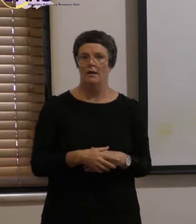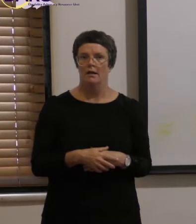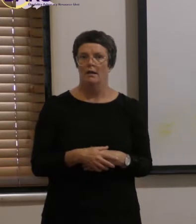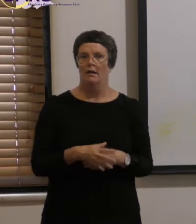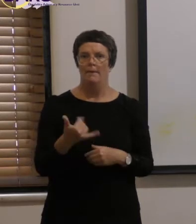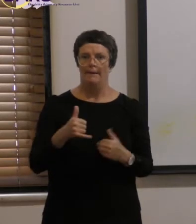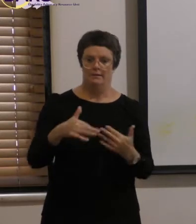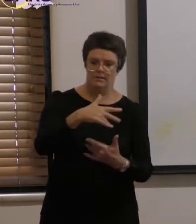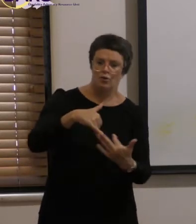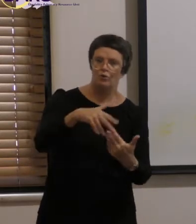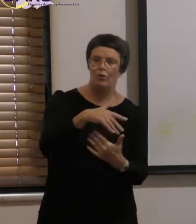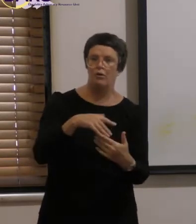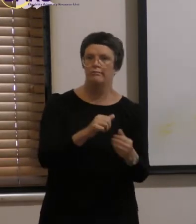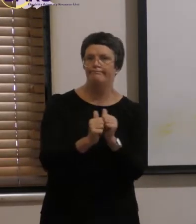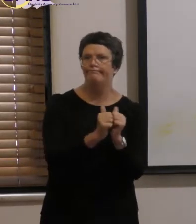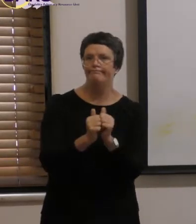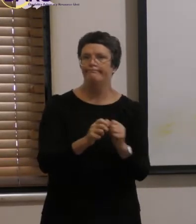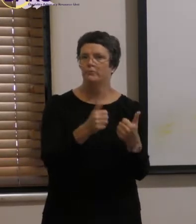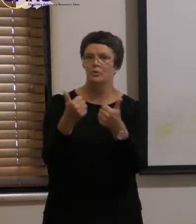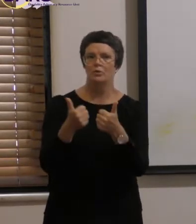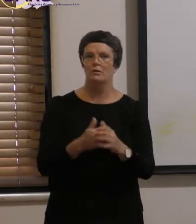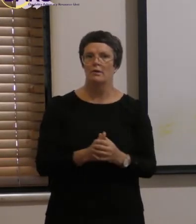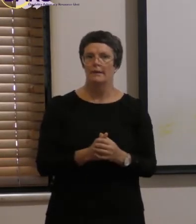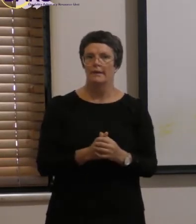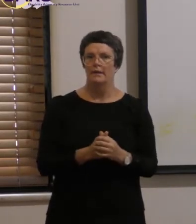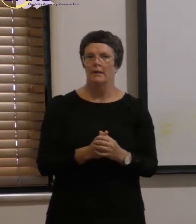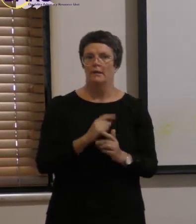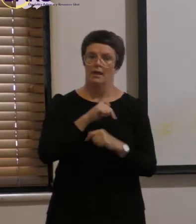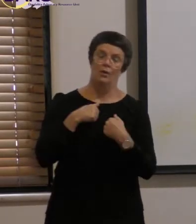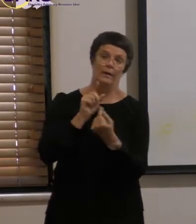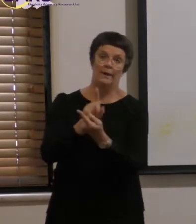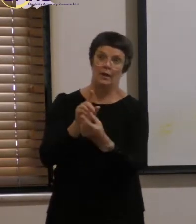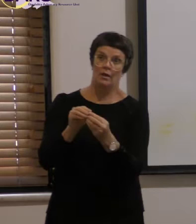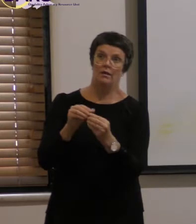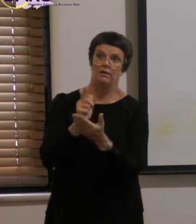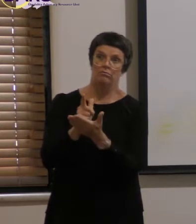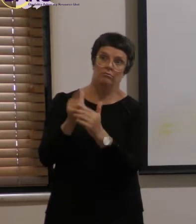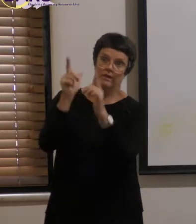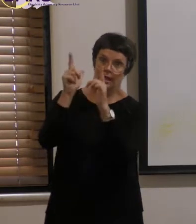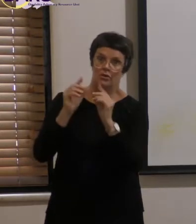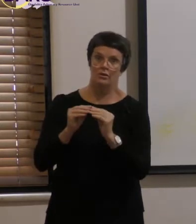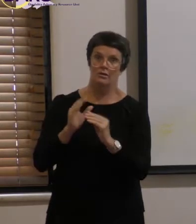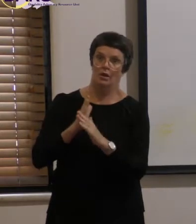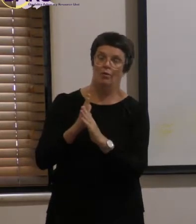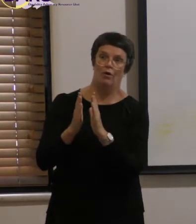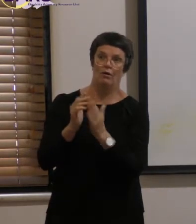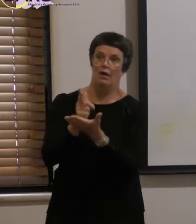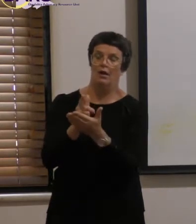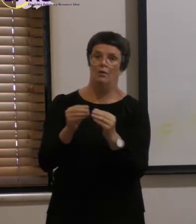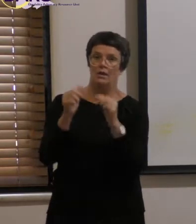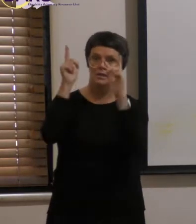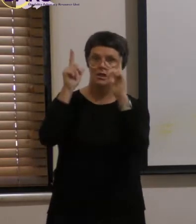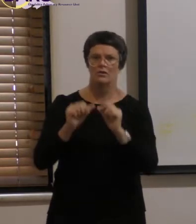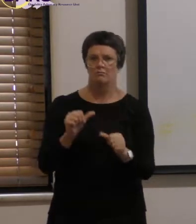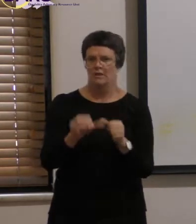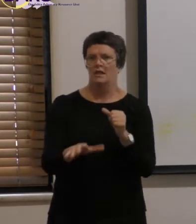And we meet with a lot of teachers, we work a lot with teachers who are doing outstanding stuff, and you